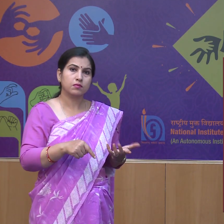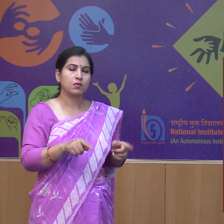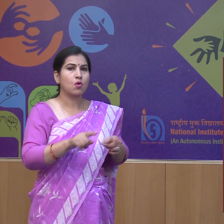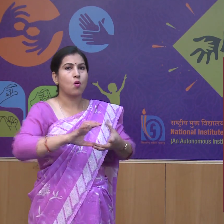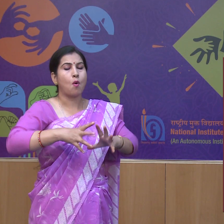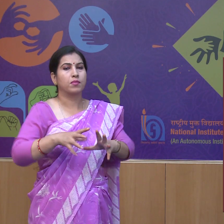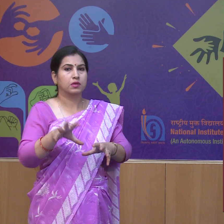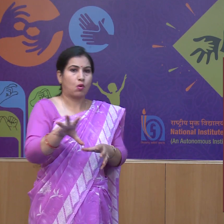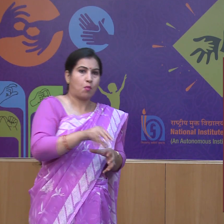industrialized.